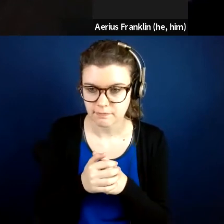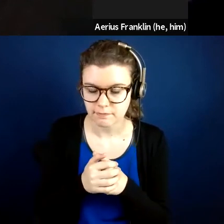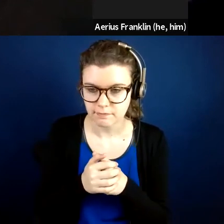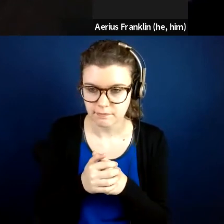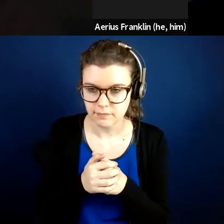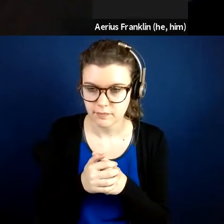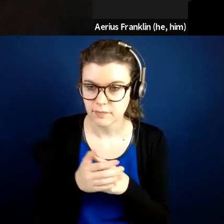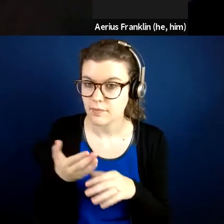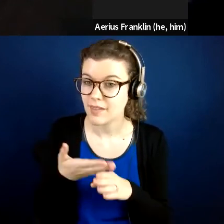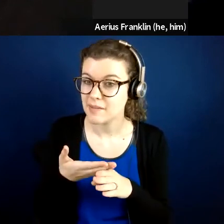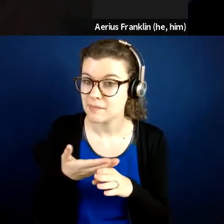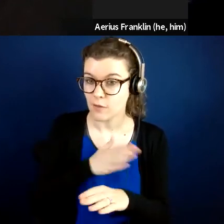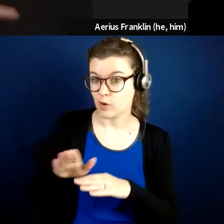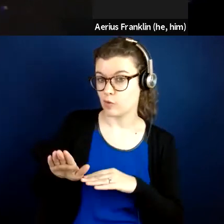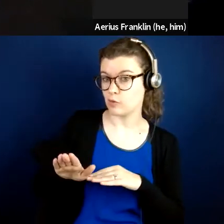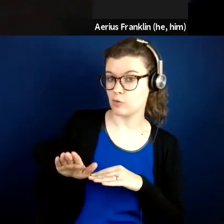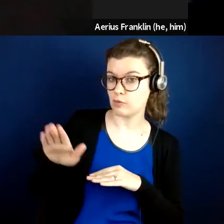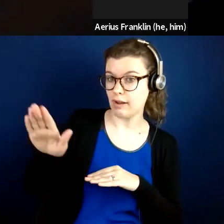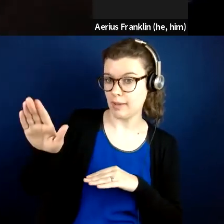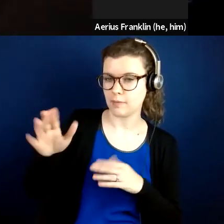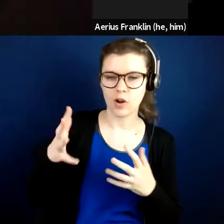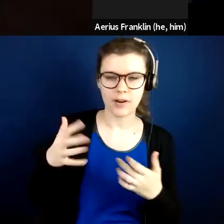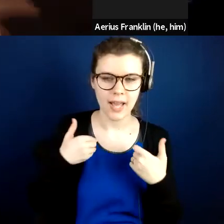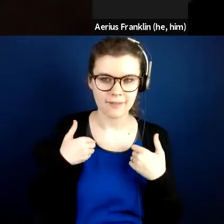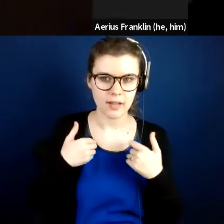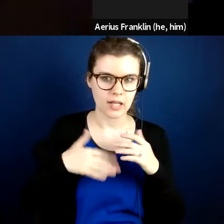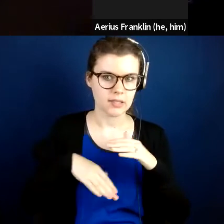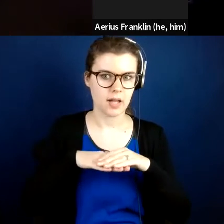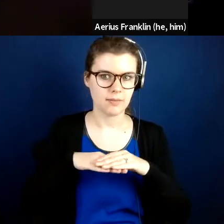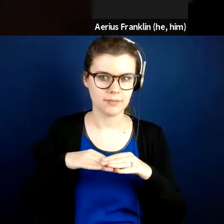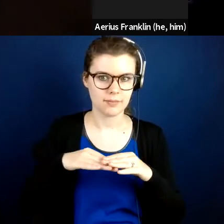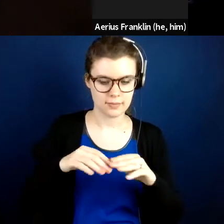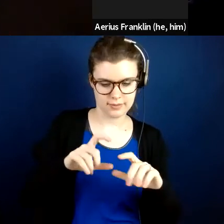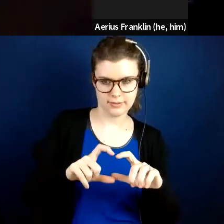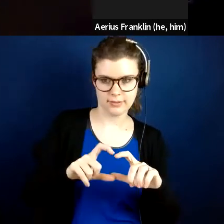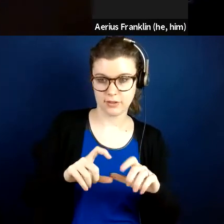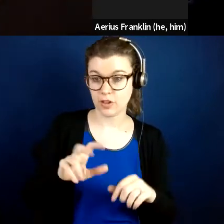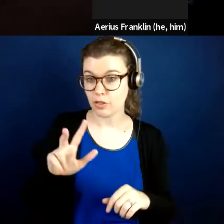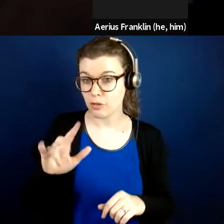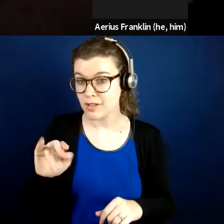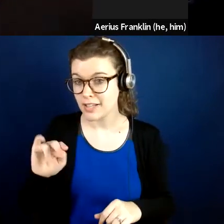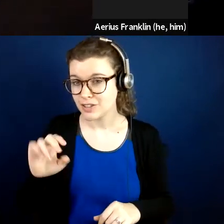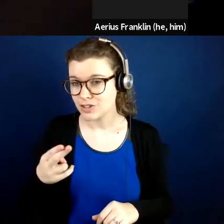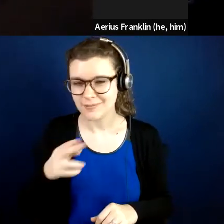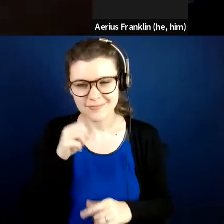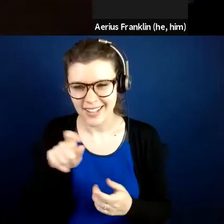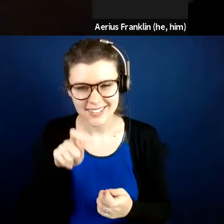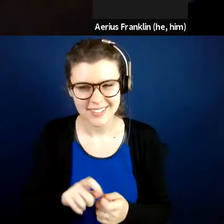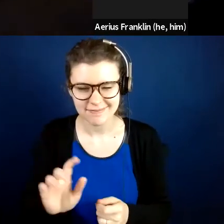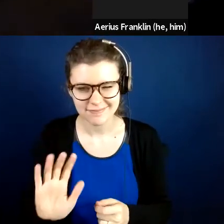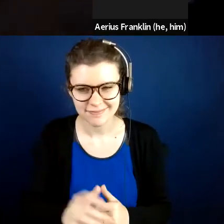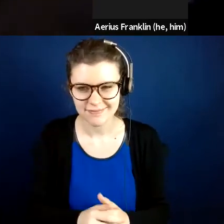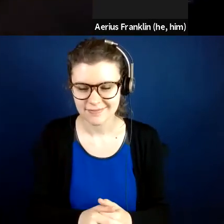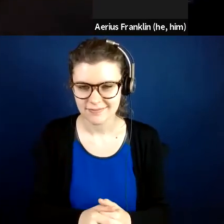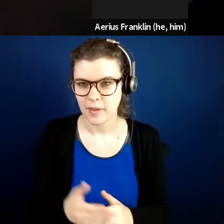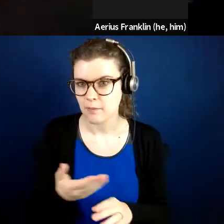of a ramping thing, there's a maximum height that, 3 inches, not quite, Jake. Before then you would